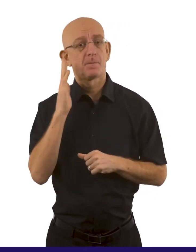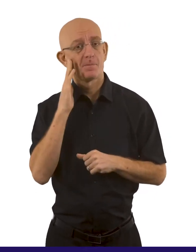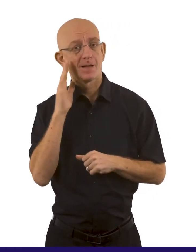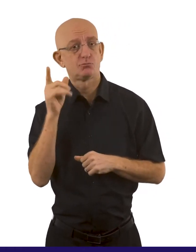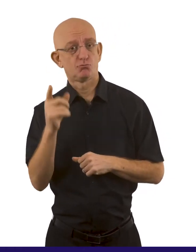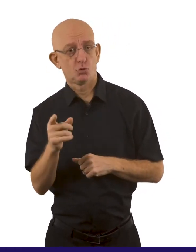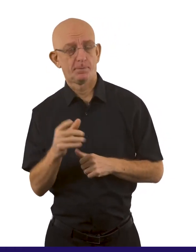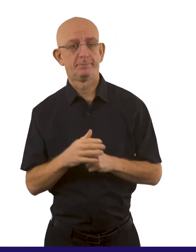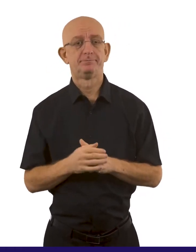Bedroom.